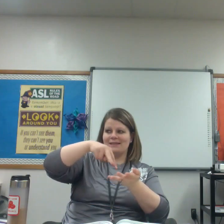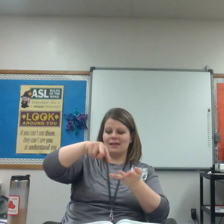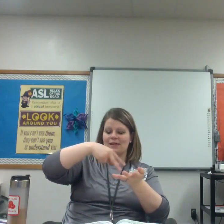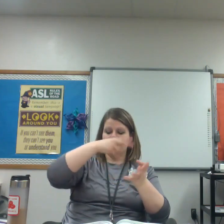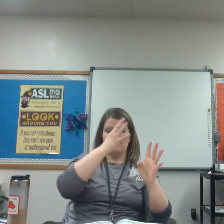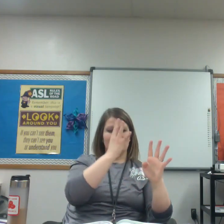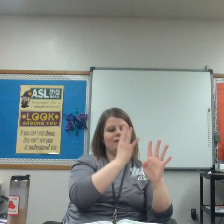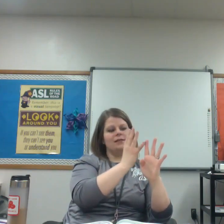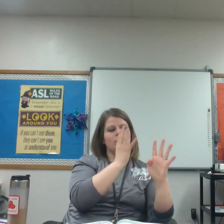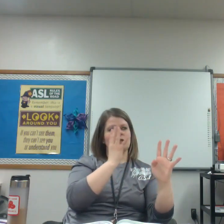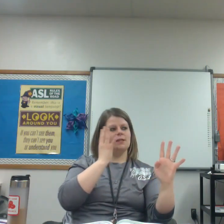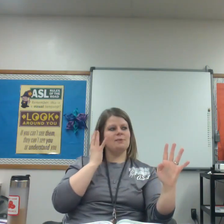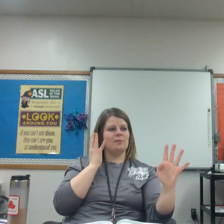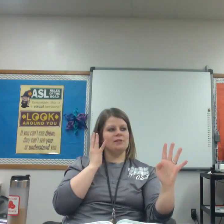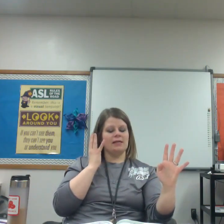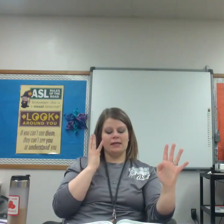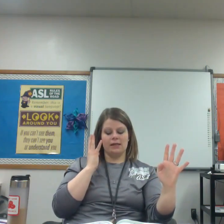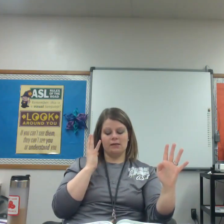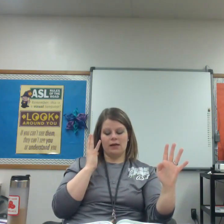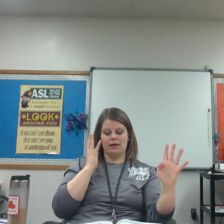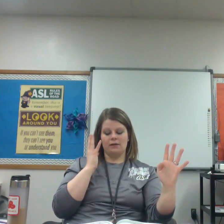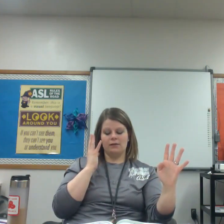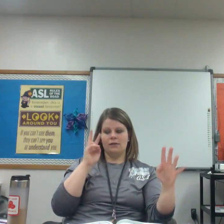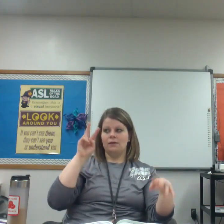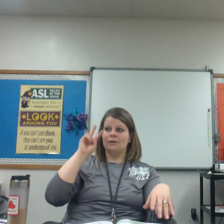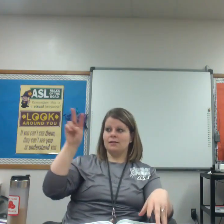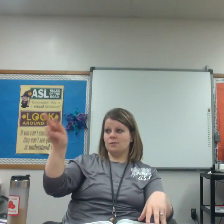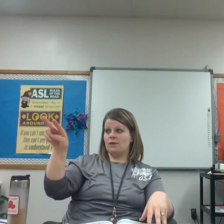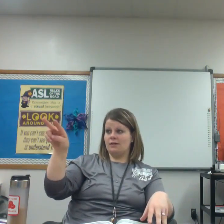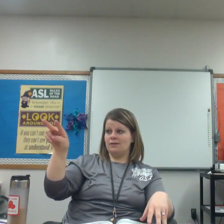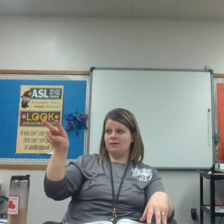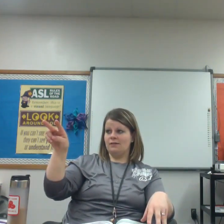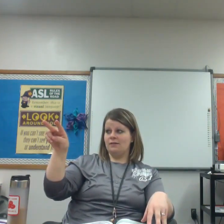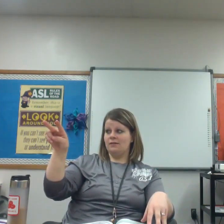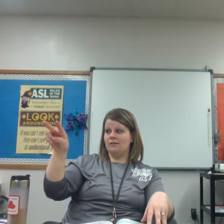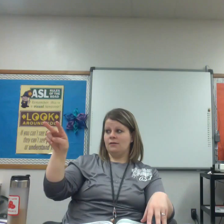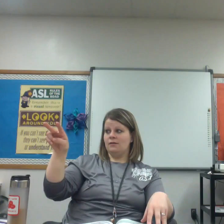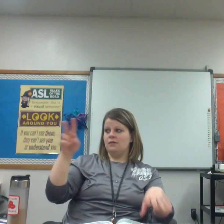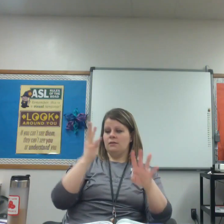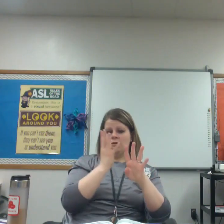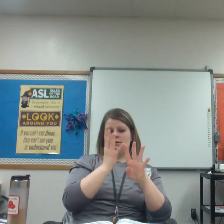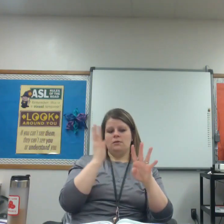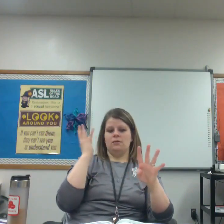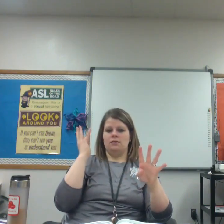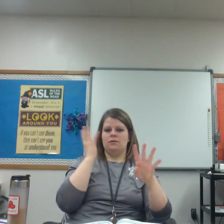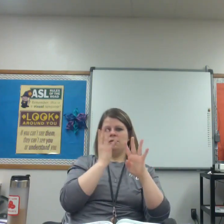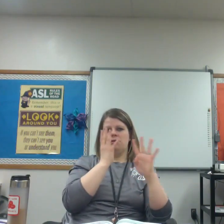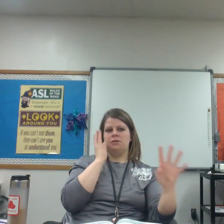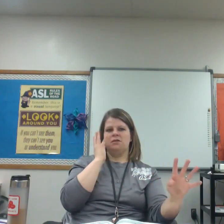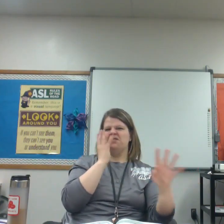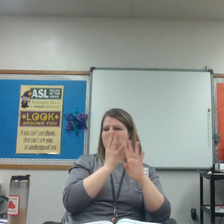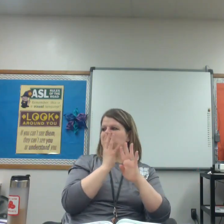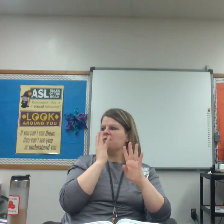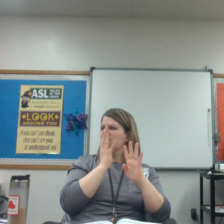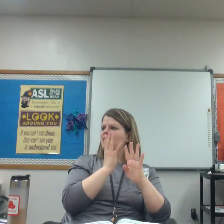dancing. This one is people standing in a line. This one, Do you go backwards or do you go forwards? you can go either way.